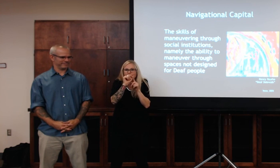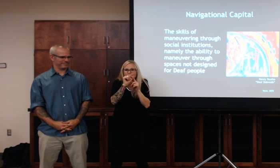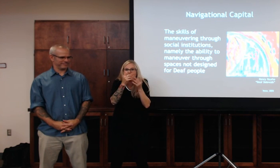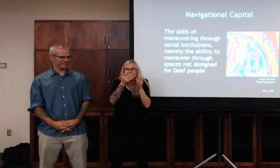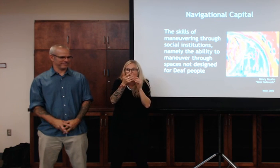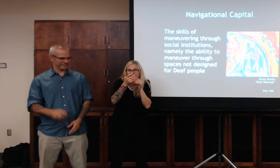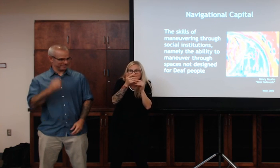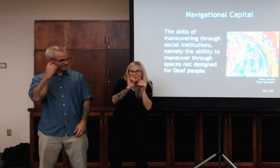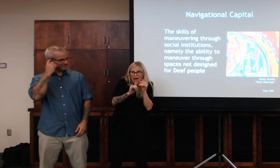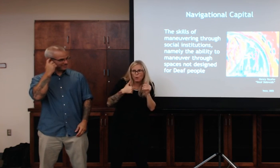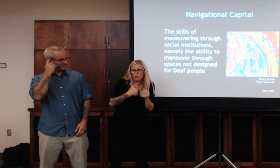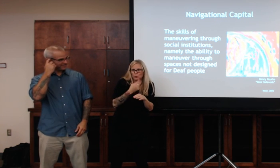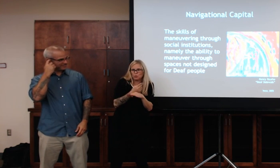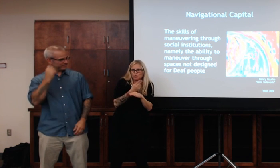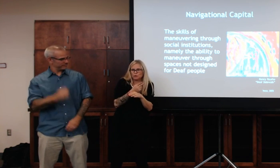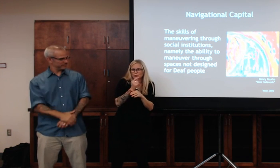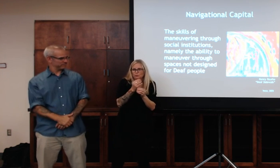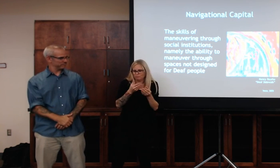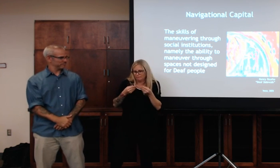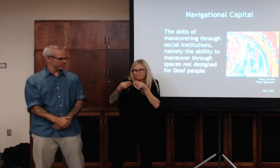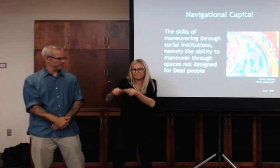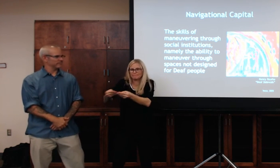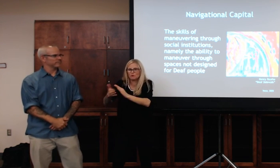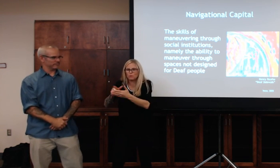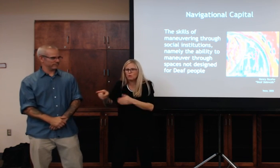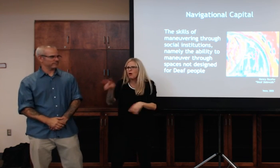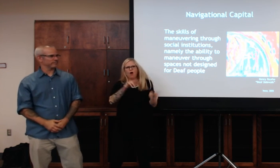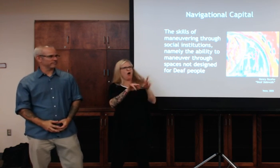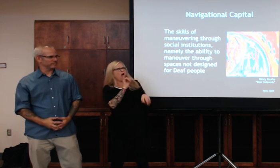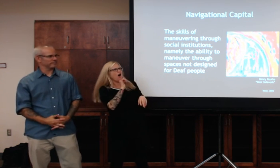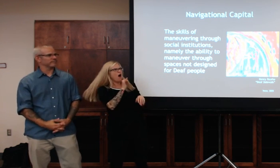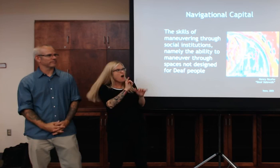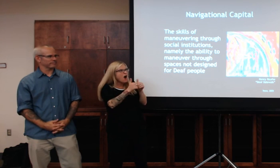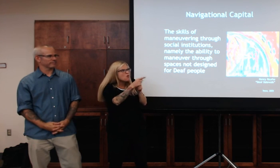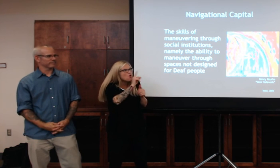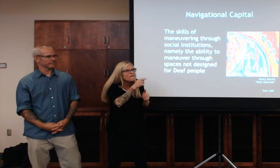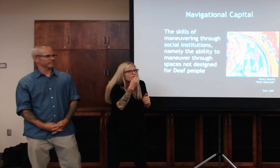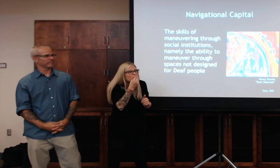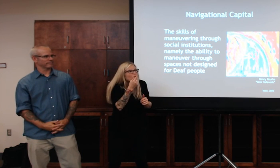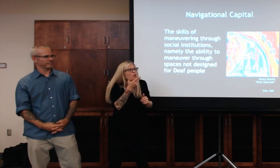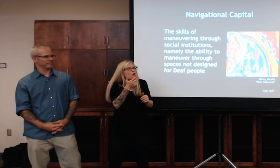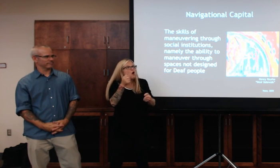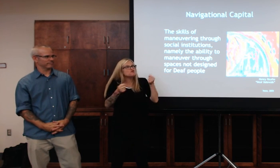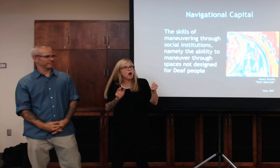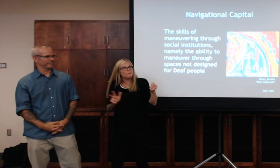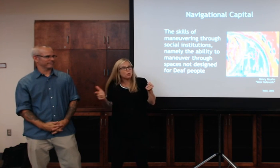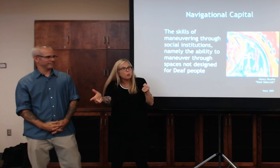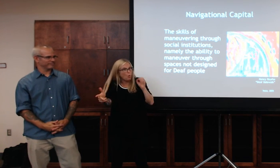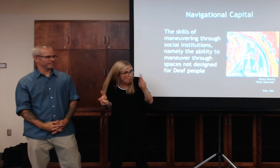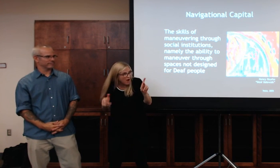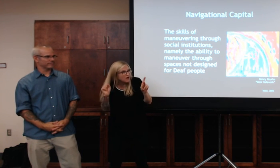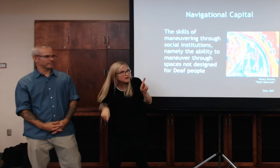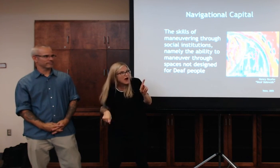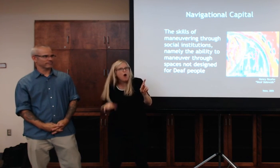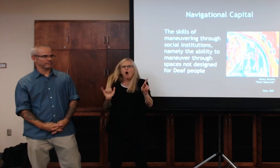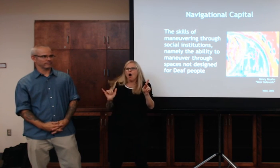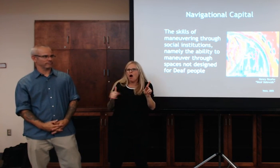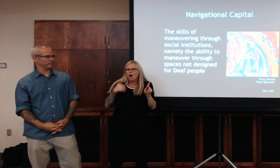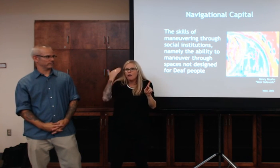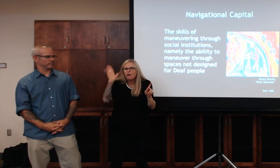tool. That's a tool that we use and we pass along to our children as to how we order food. Okay, great, we can go through the drive-thru?